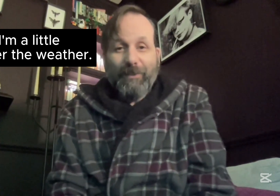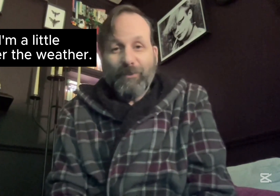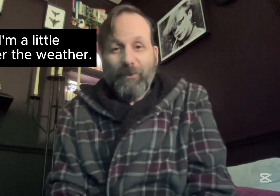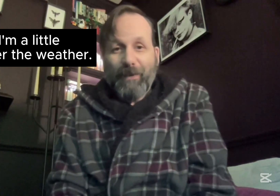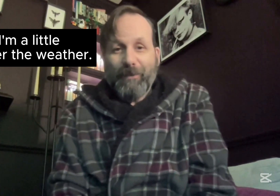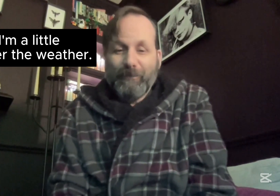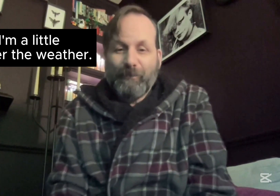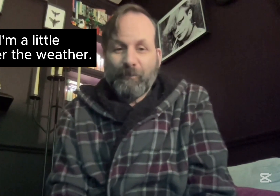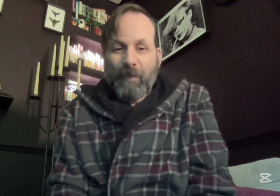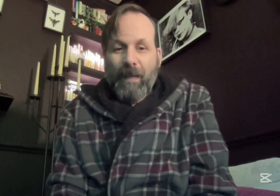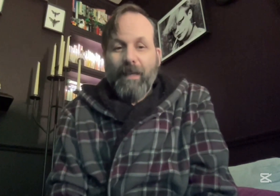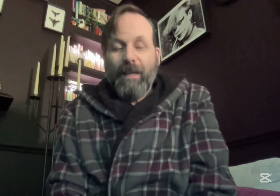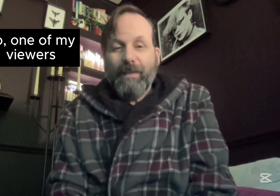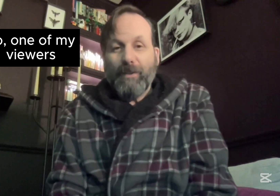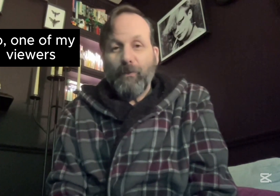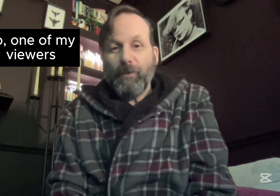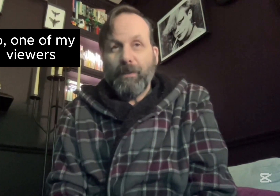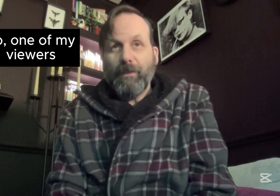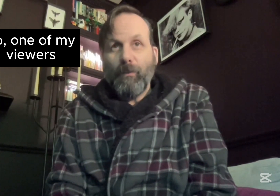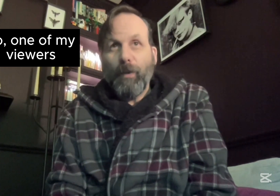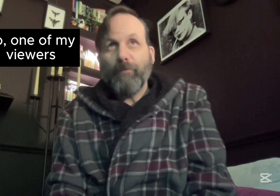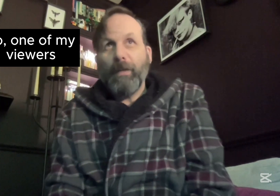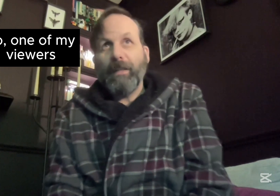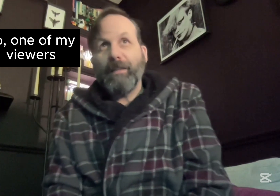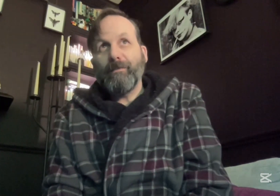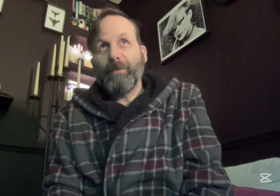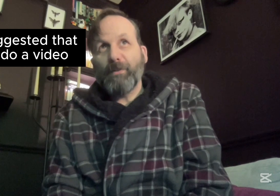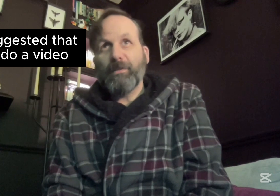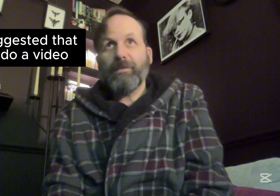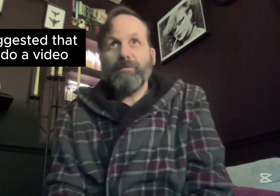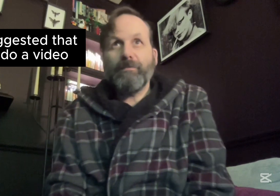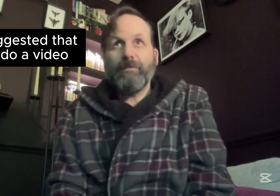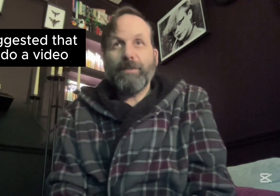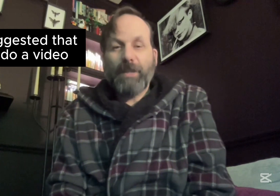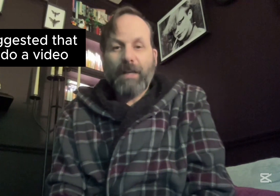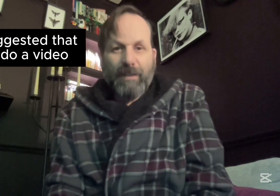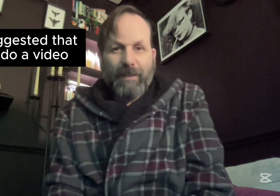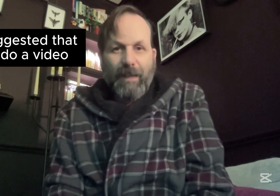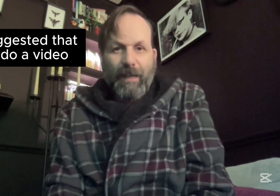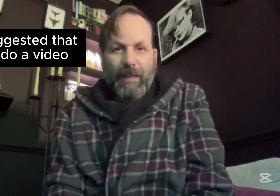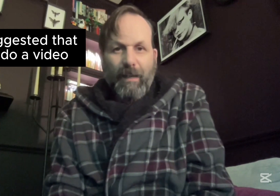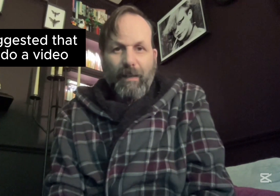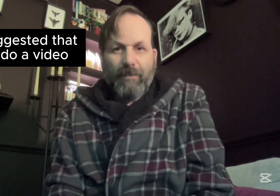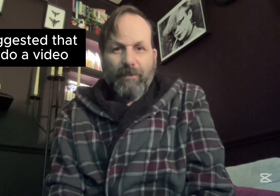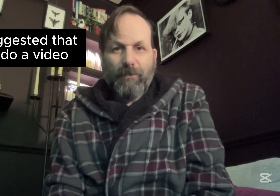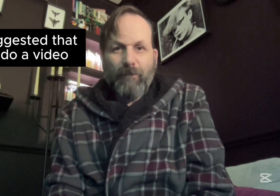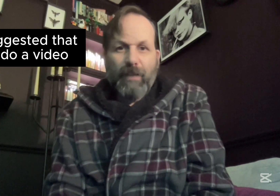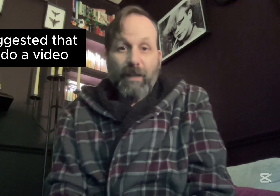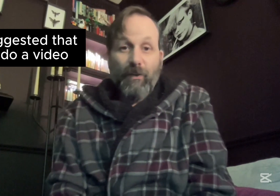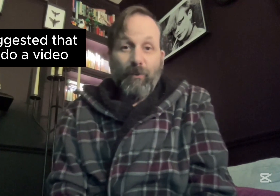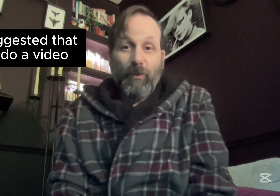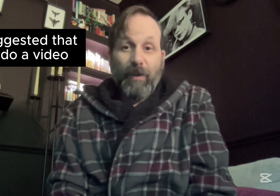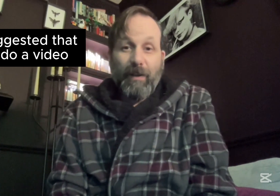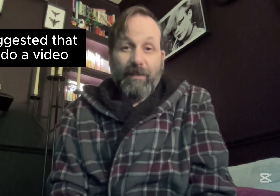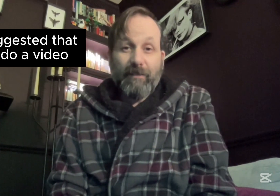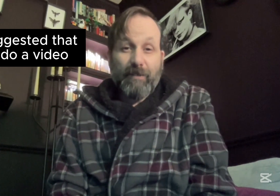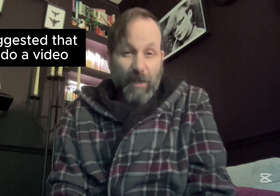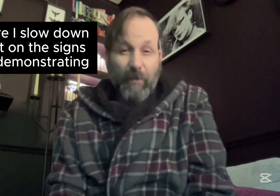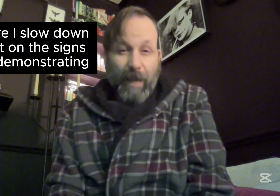under the weather. So one of my viewers suggested that I do a video where I slow